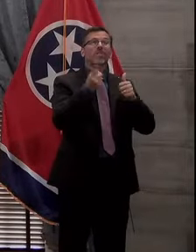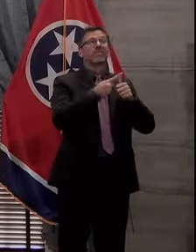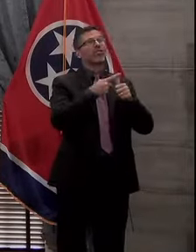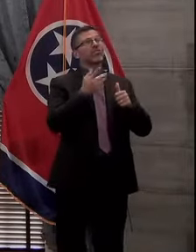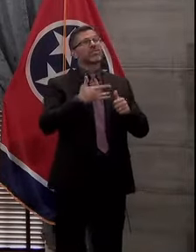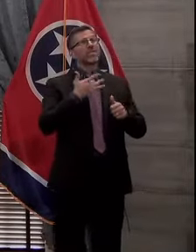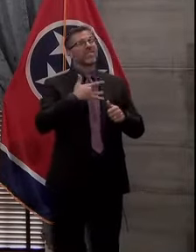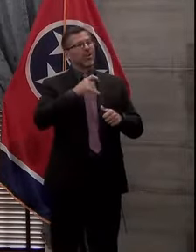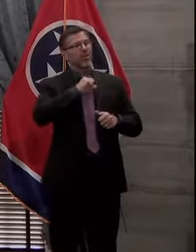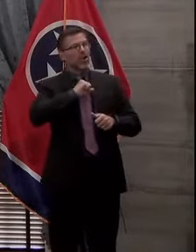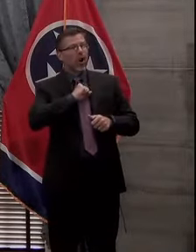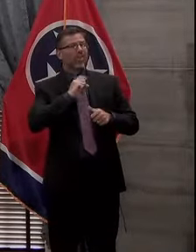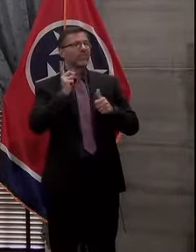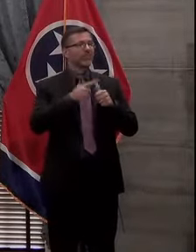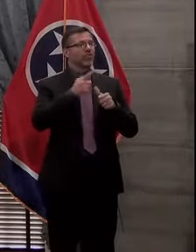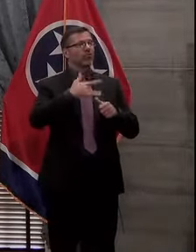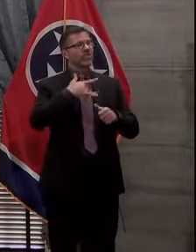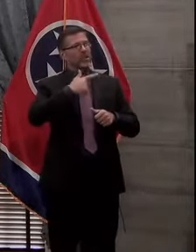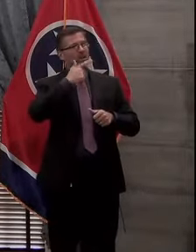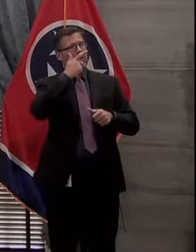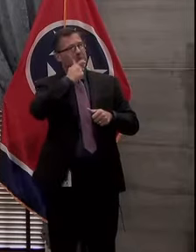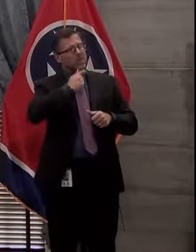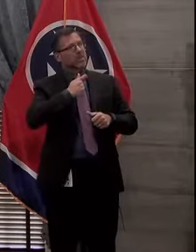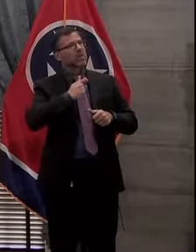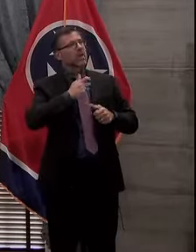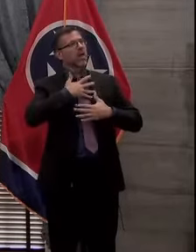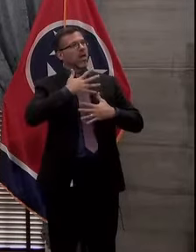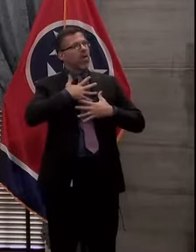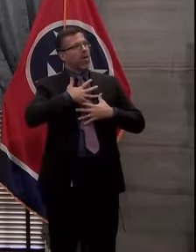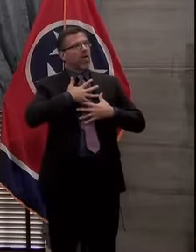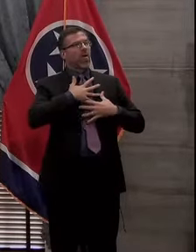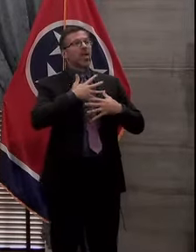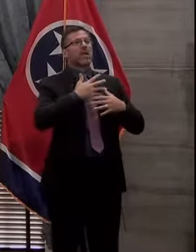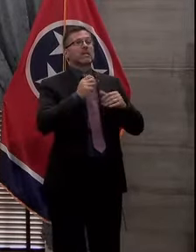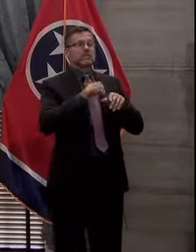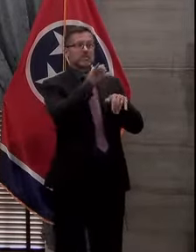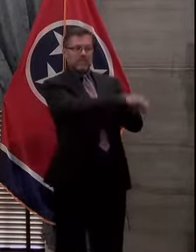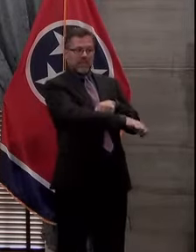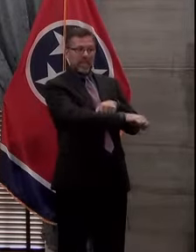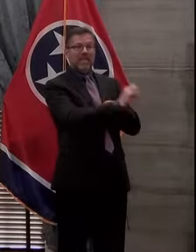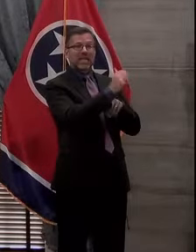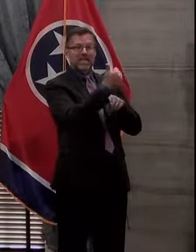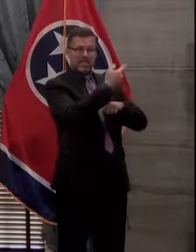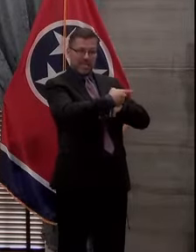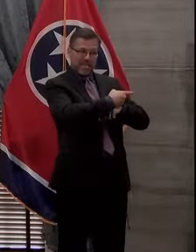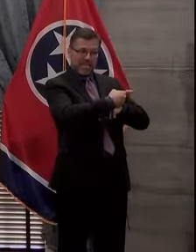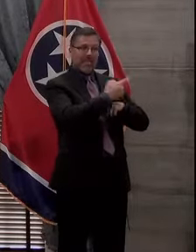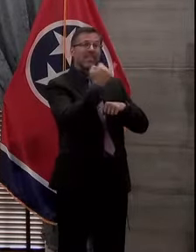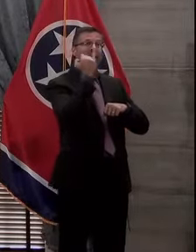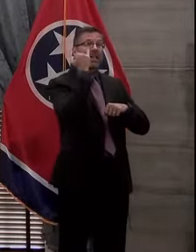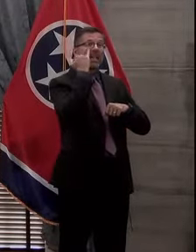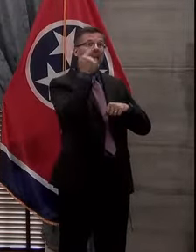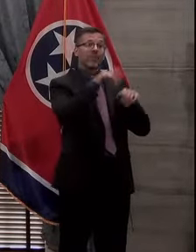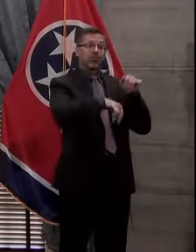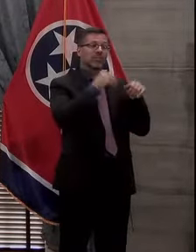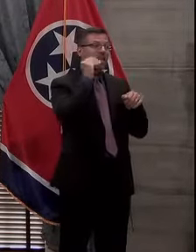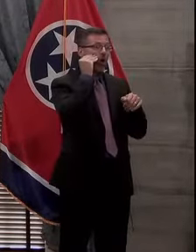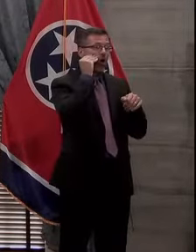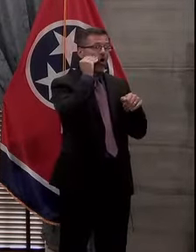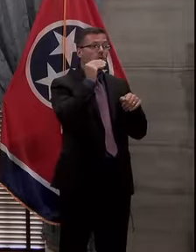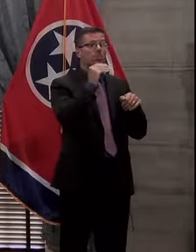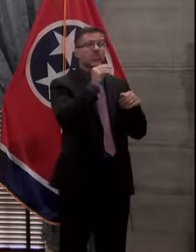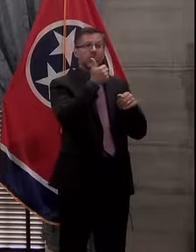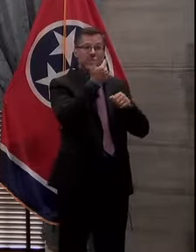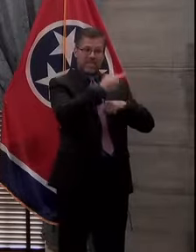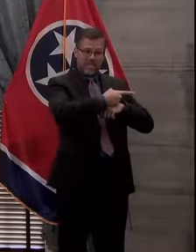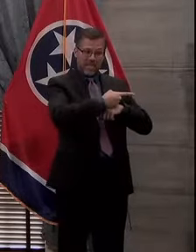And after 10 days, if your symptoms are better and you've been fever-free for at least 24 hours, you're good to go. If you never